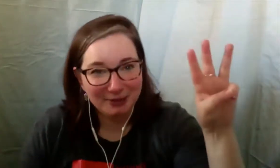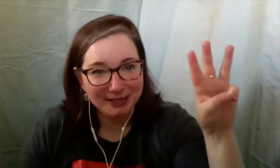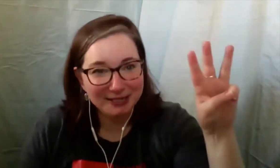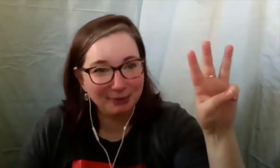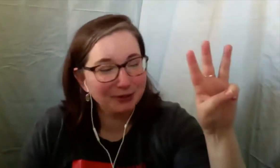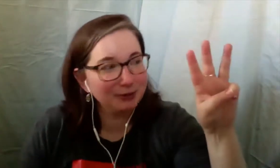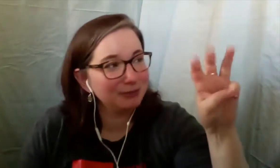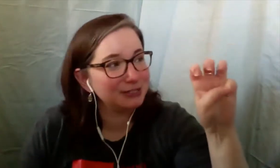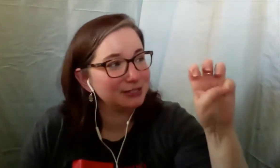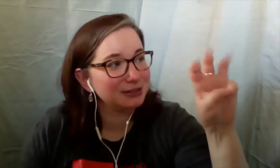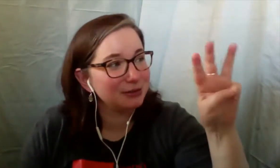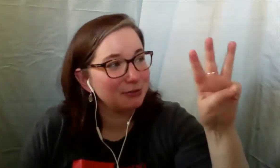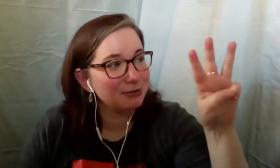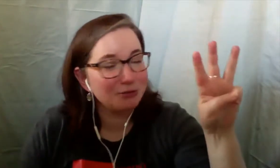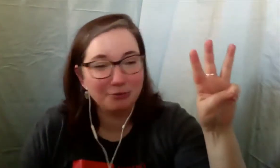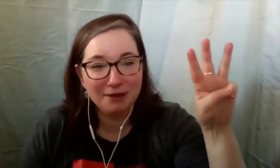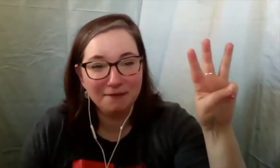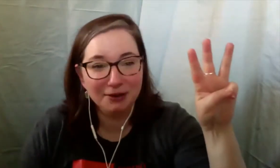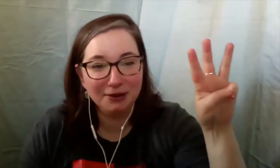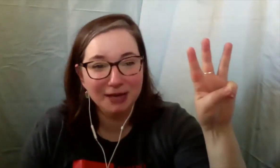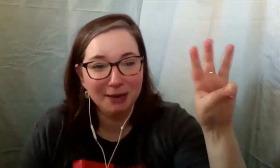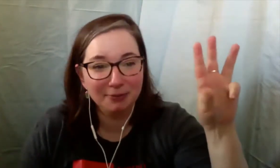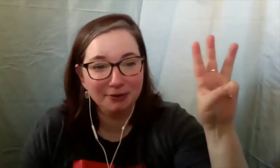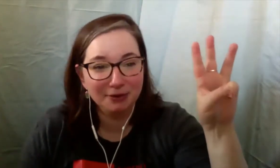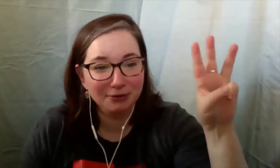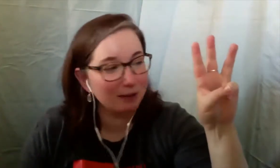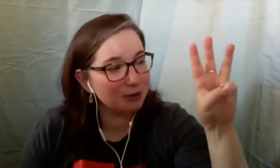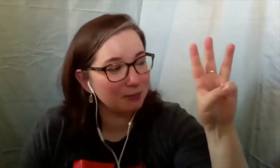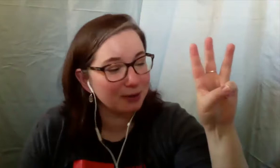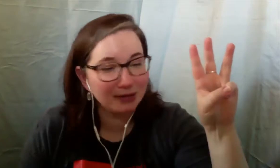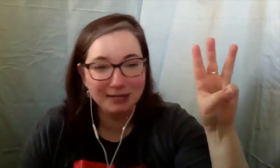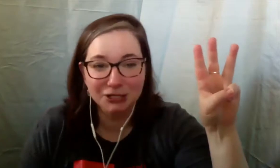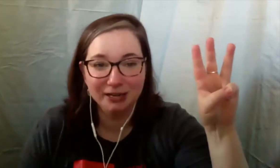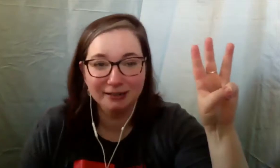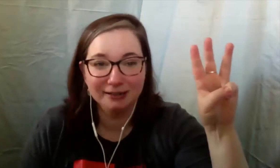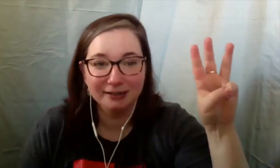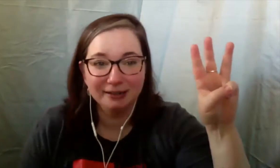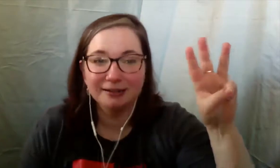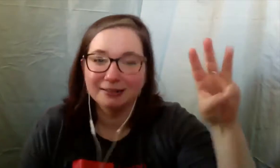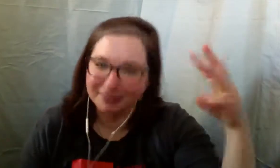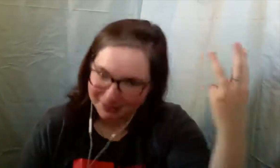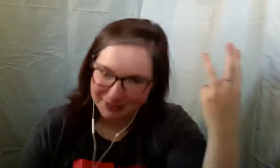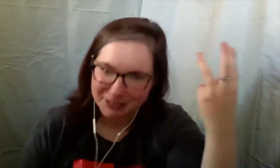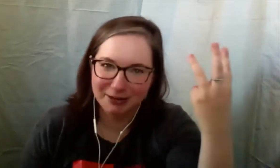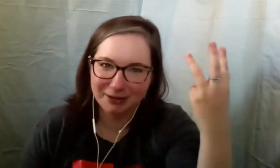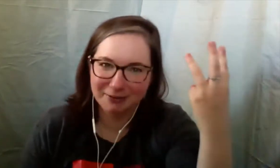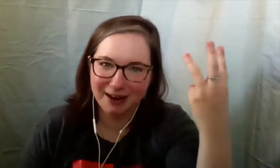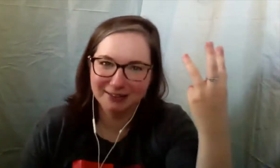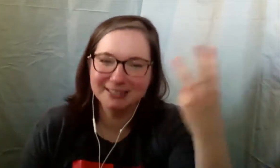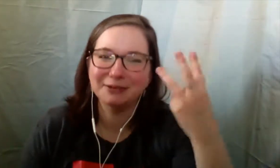W, which is 3 fingers up. Your thumb and your pinky touching, spin it around,